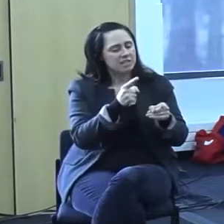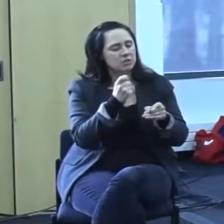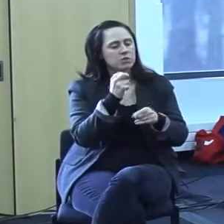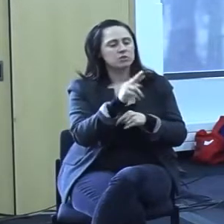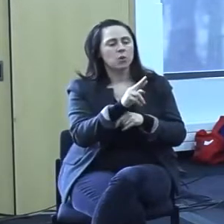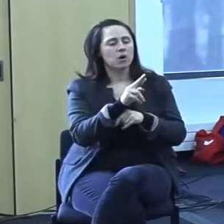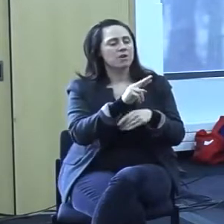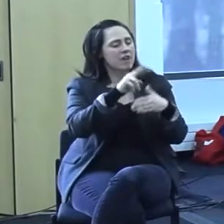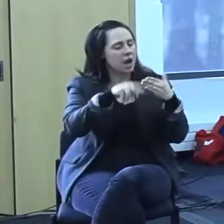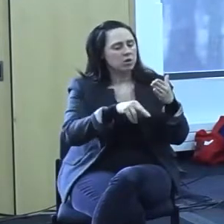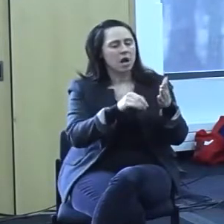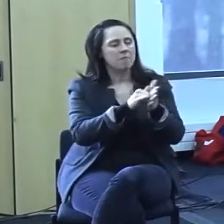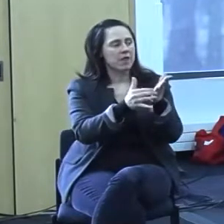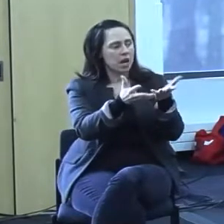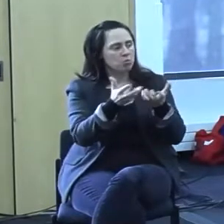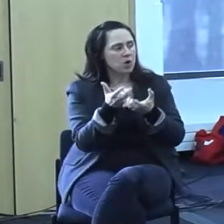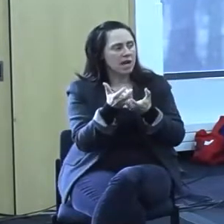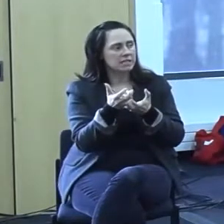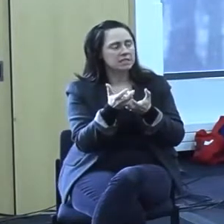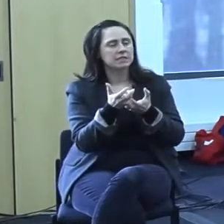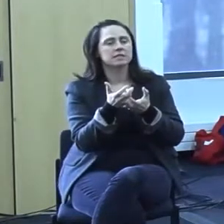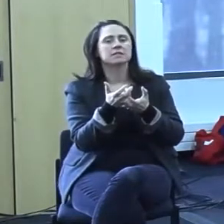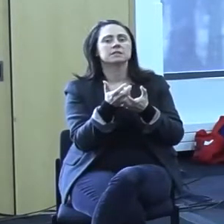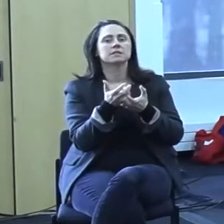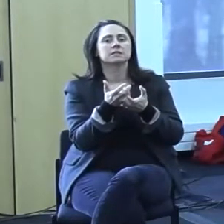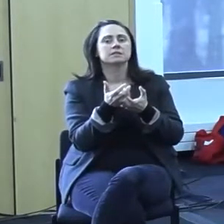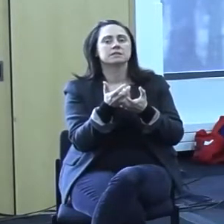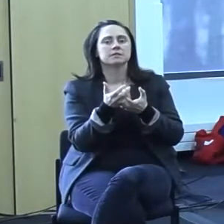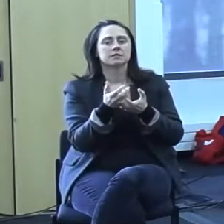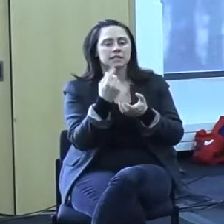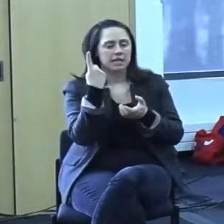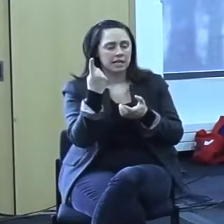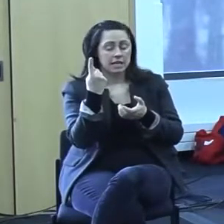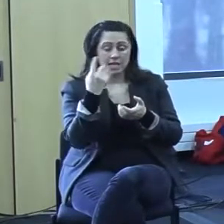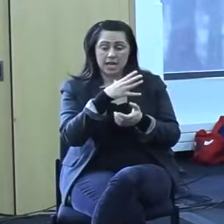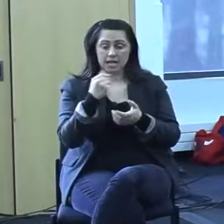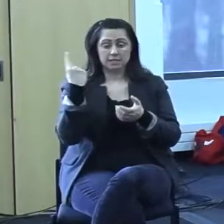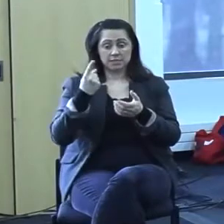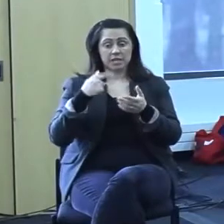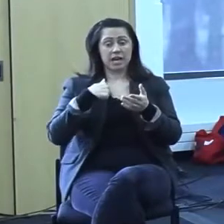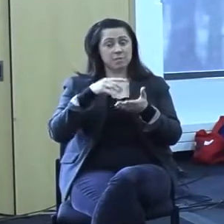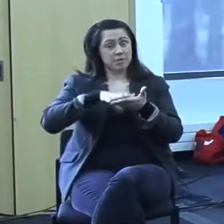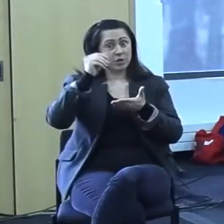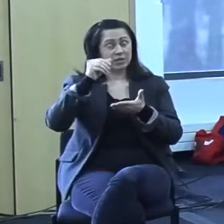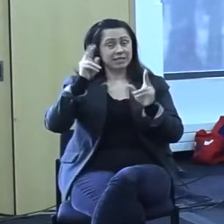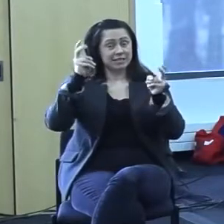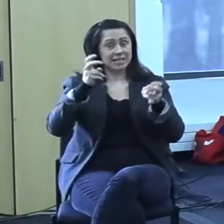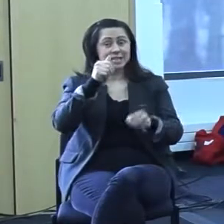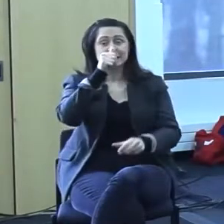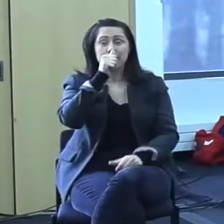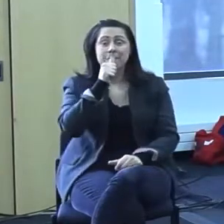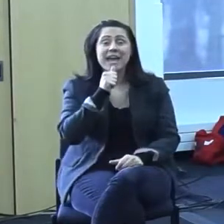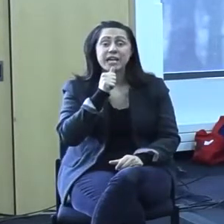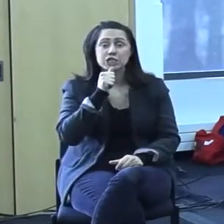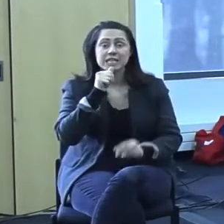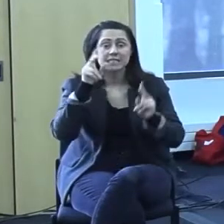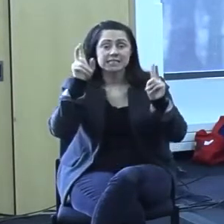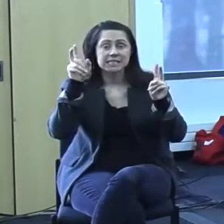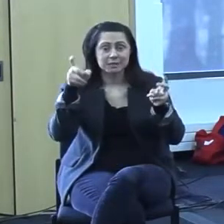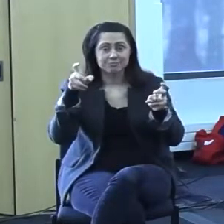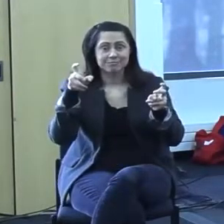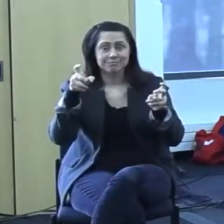the outcome that I want. And something that I've been learning is patience during this kind of